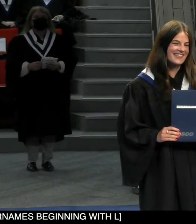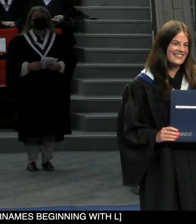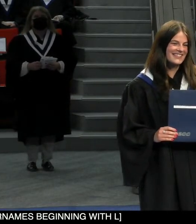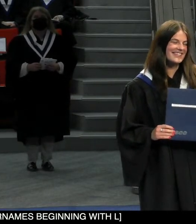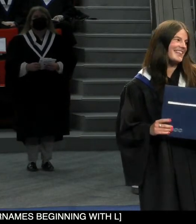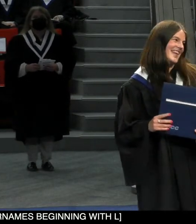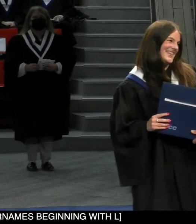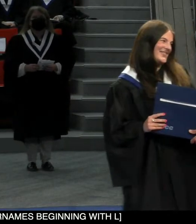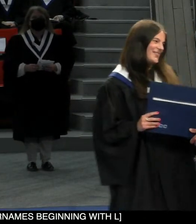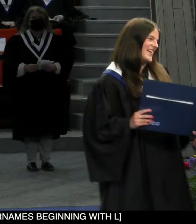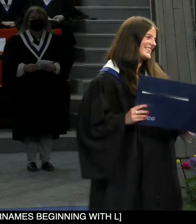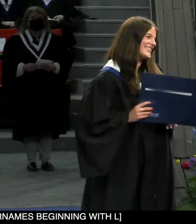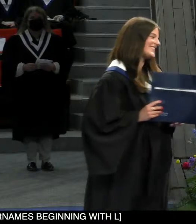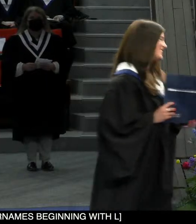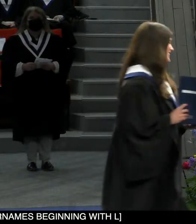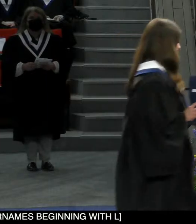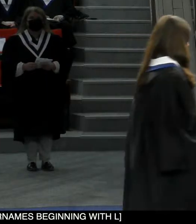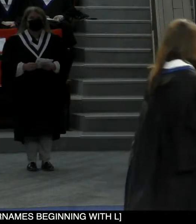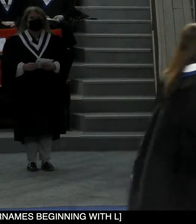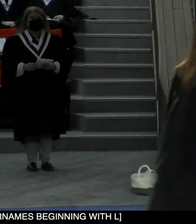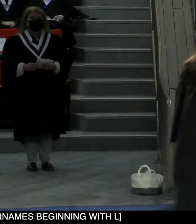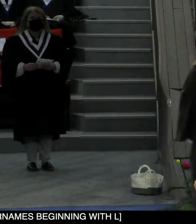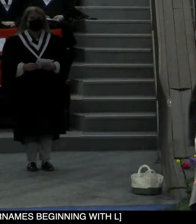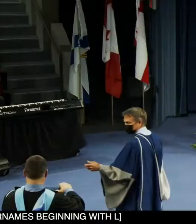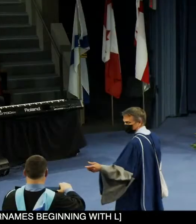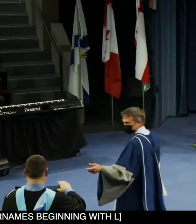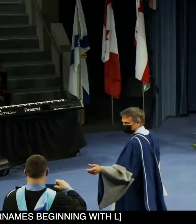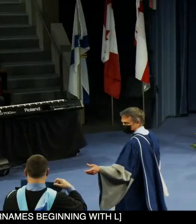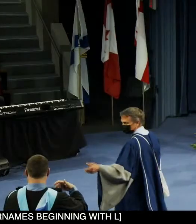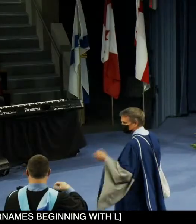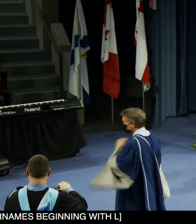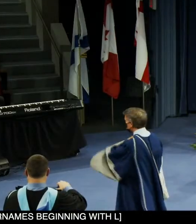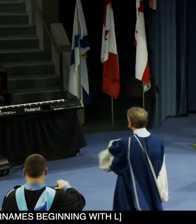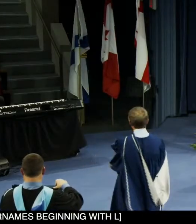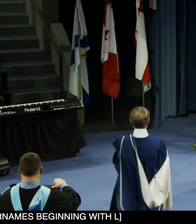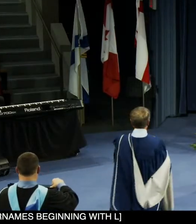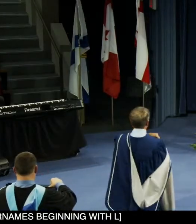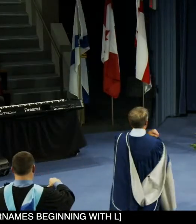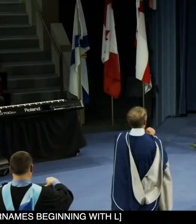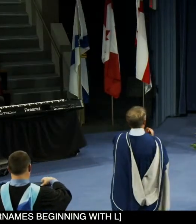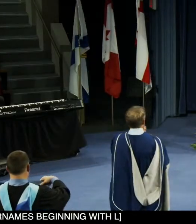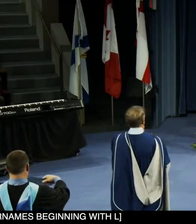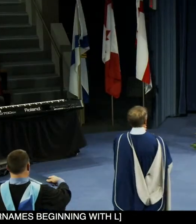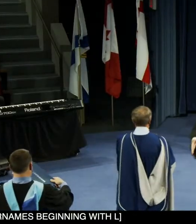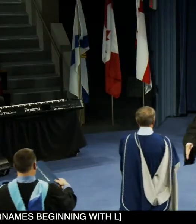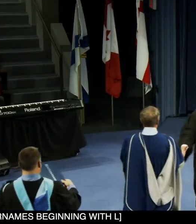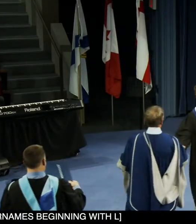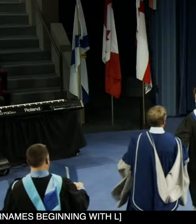Matthew Paré.